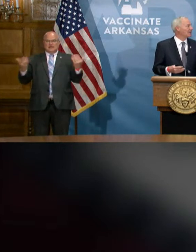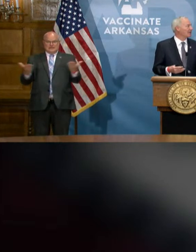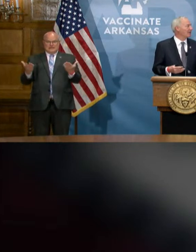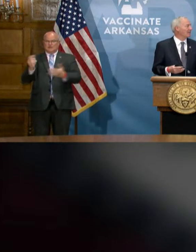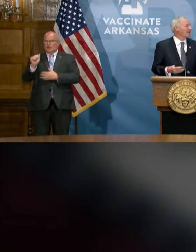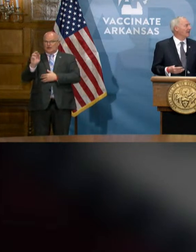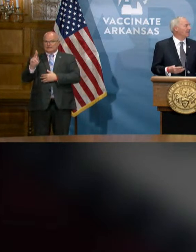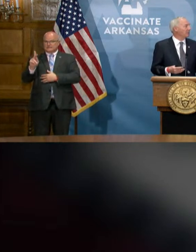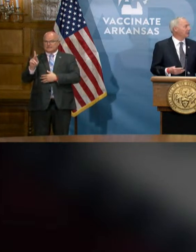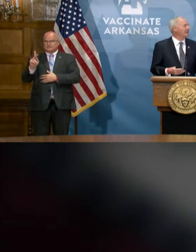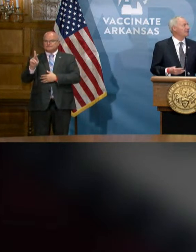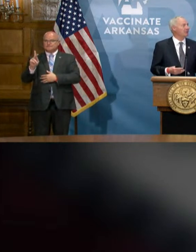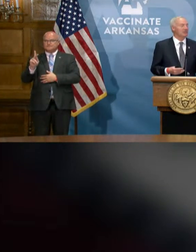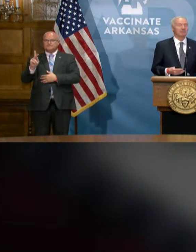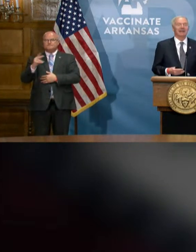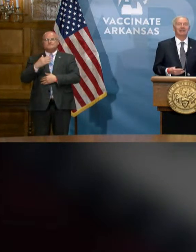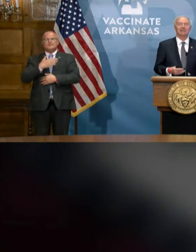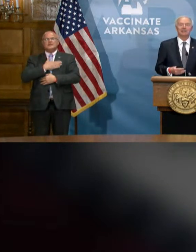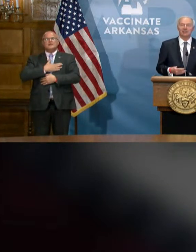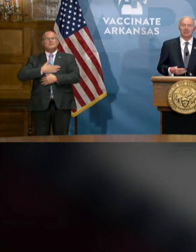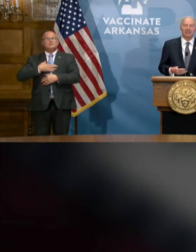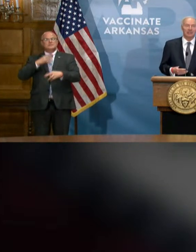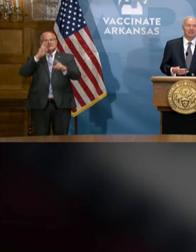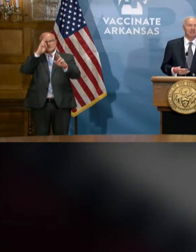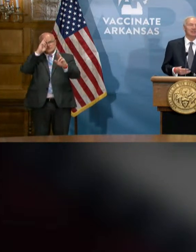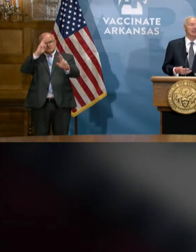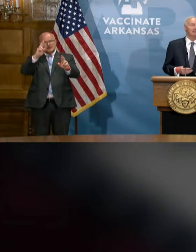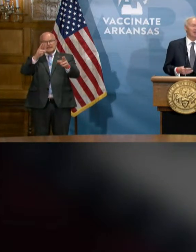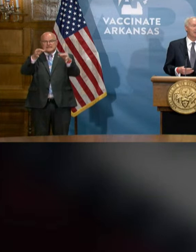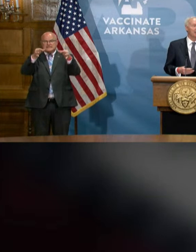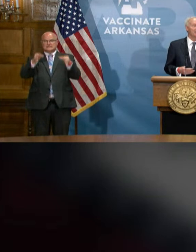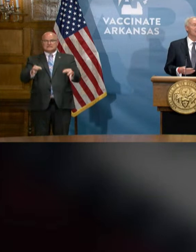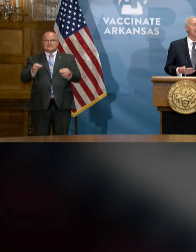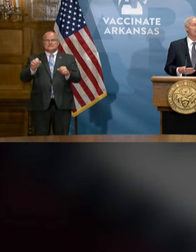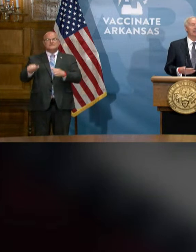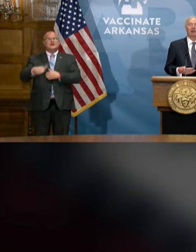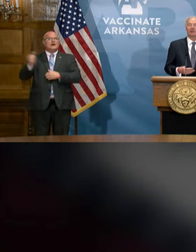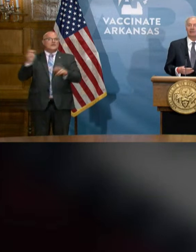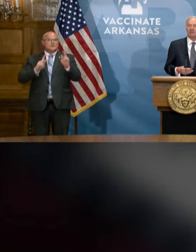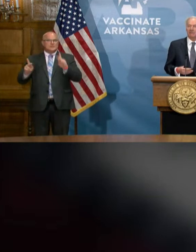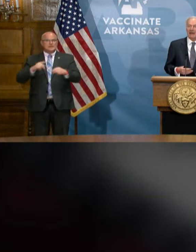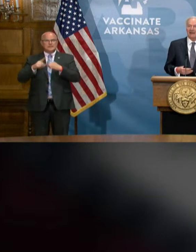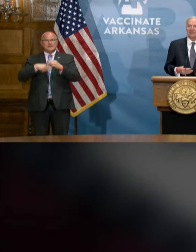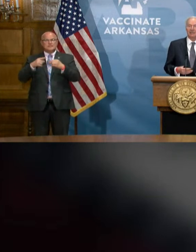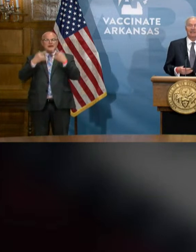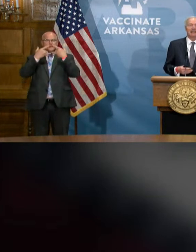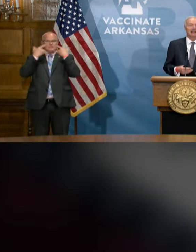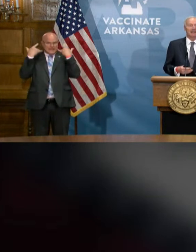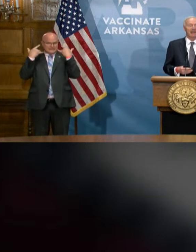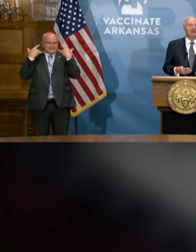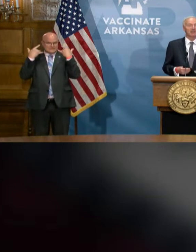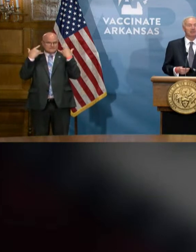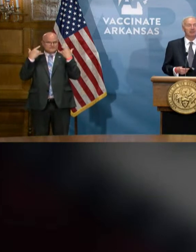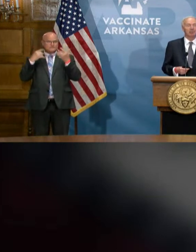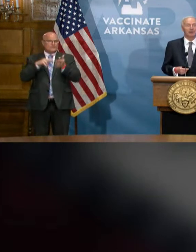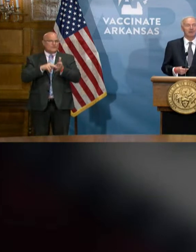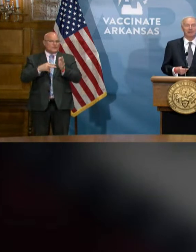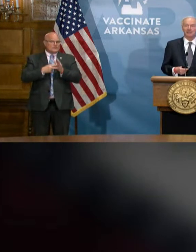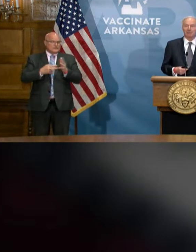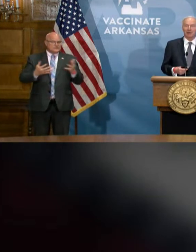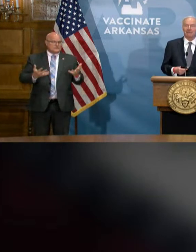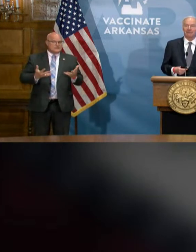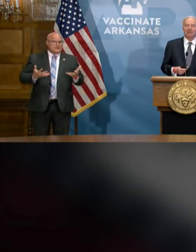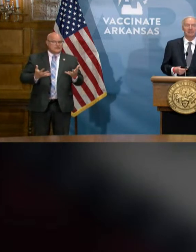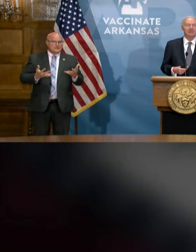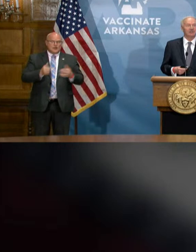in Arkansas, please respect the decisions of others in regards to masks. And that is true whether